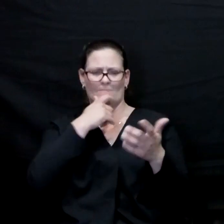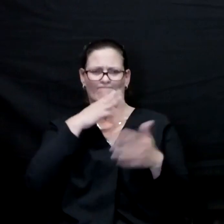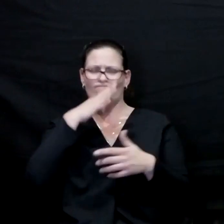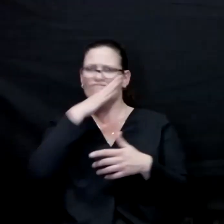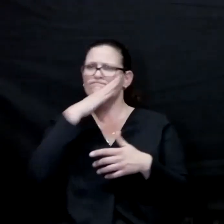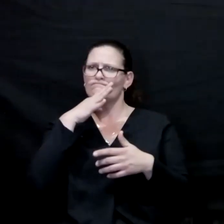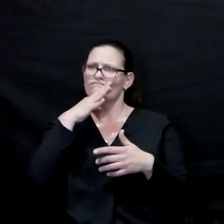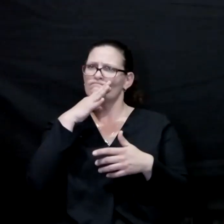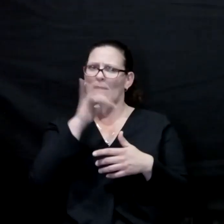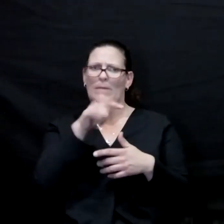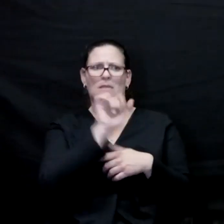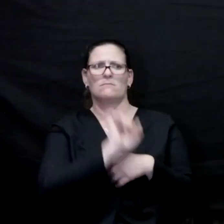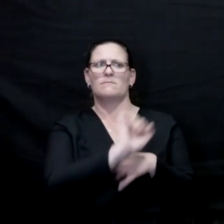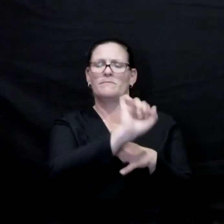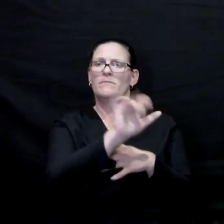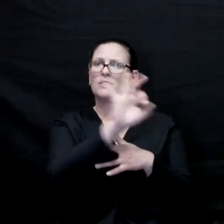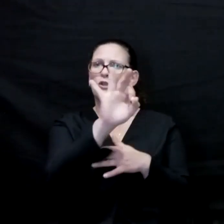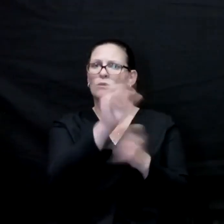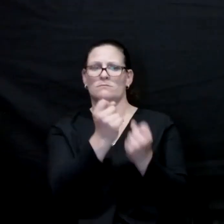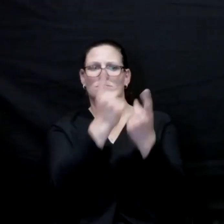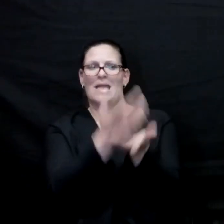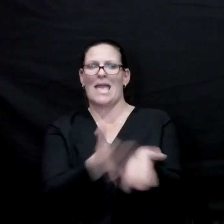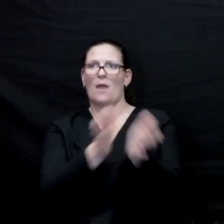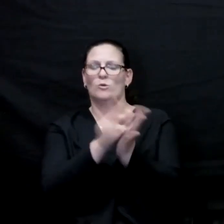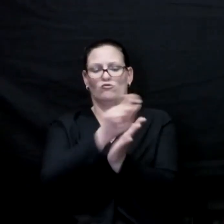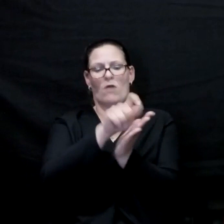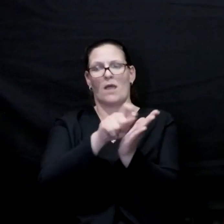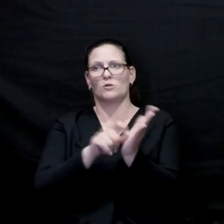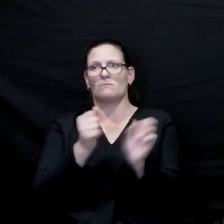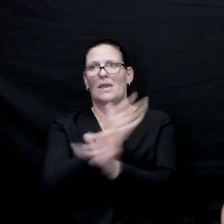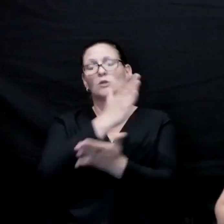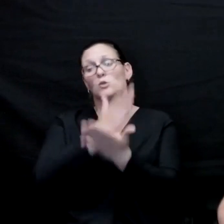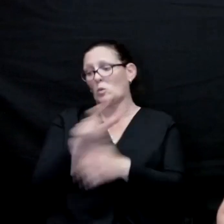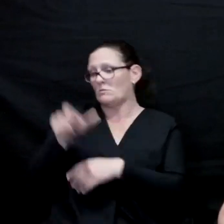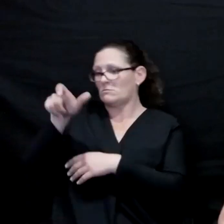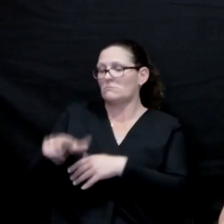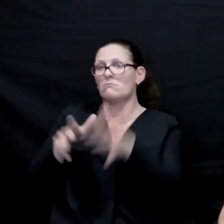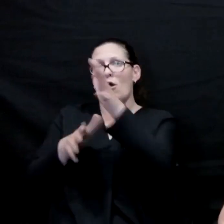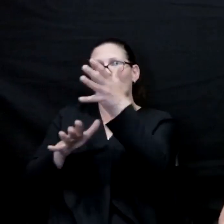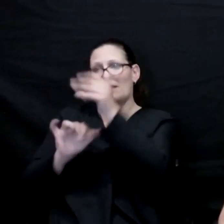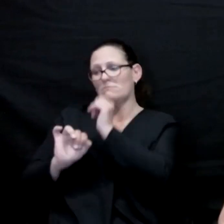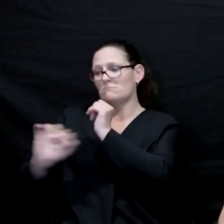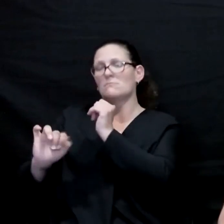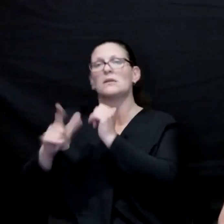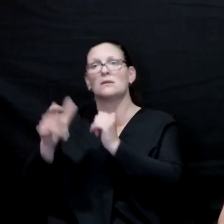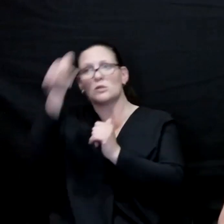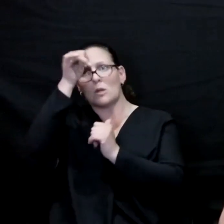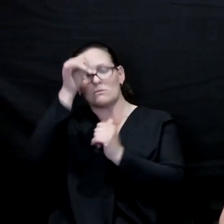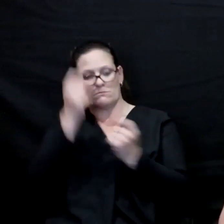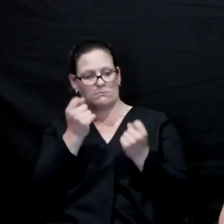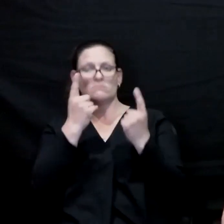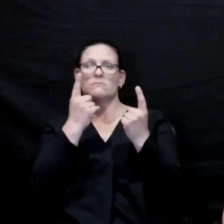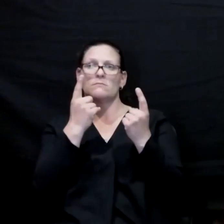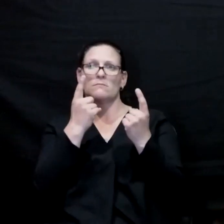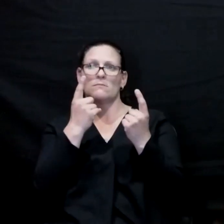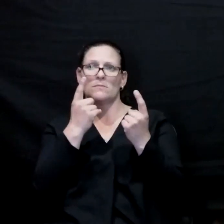do Auslan language. So there may be a miscommunication with pen and paper by communication with pen and